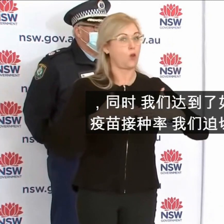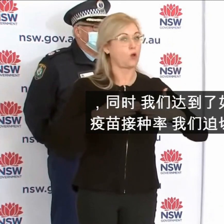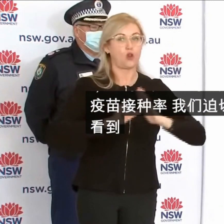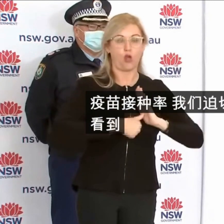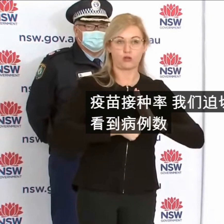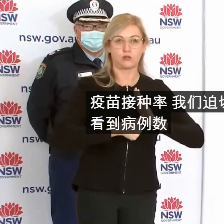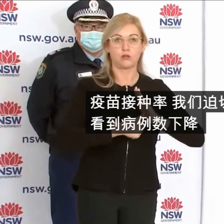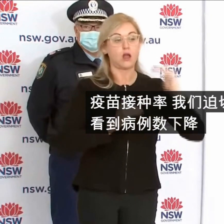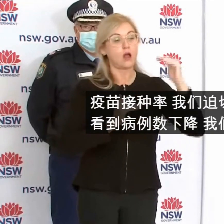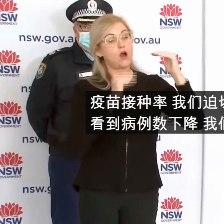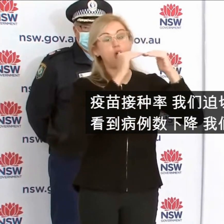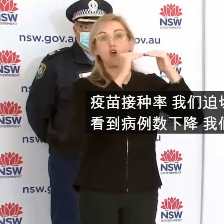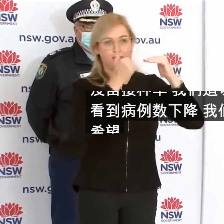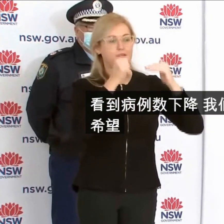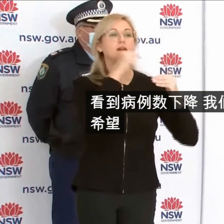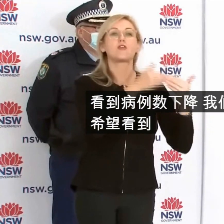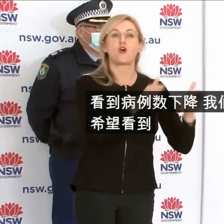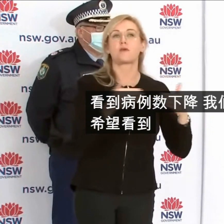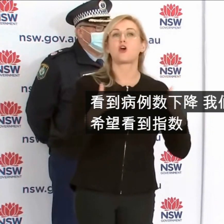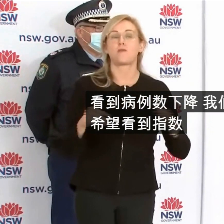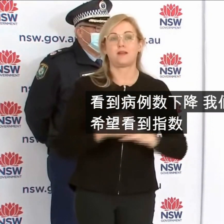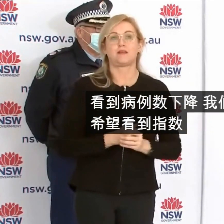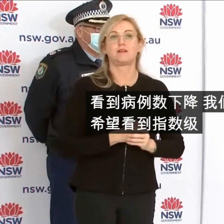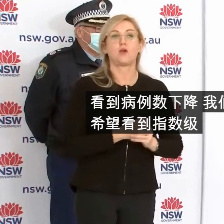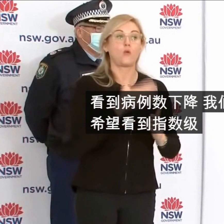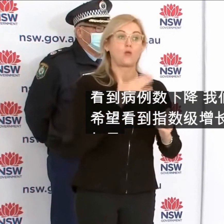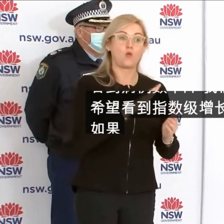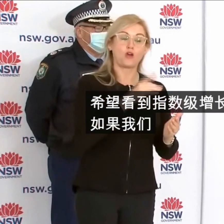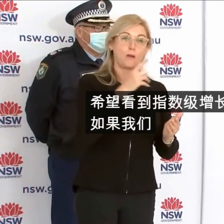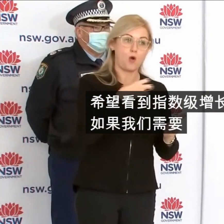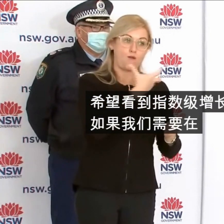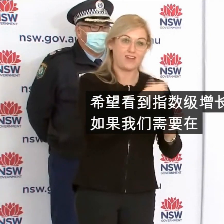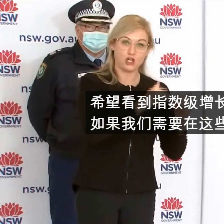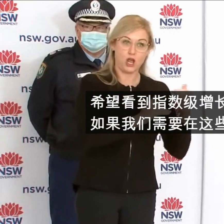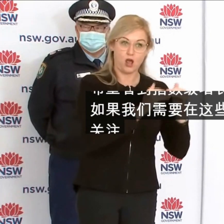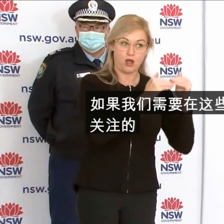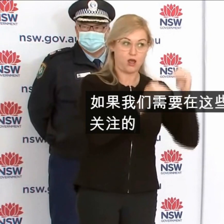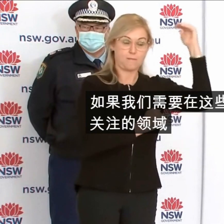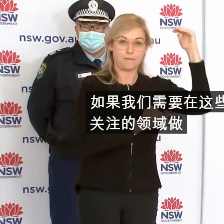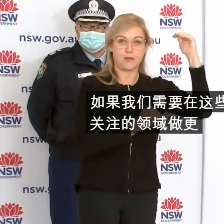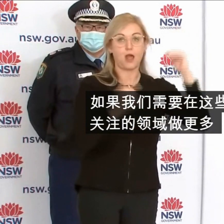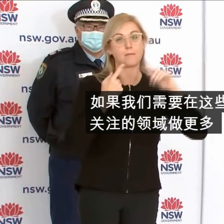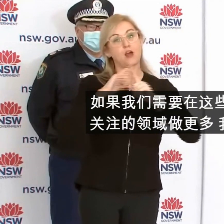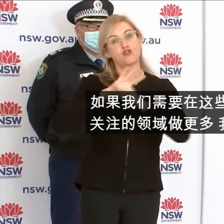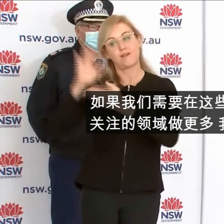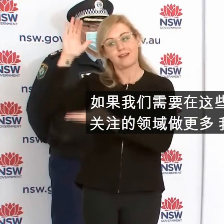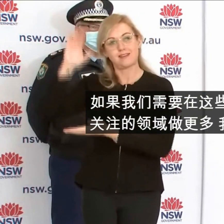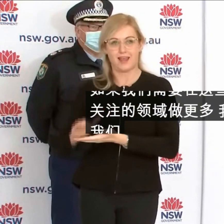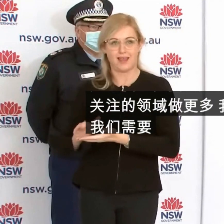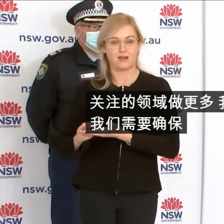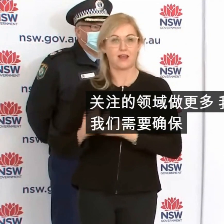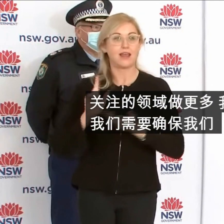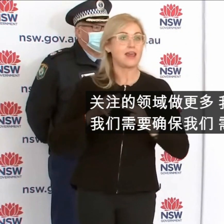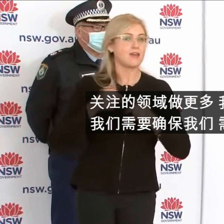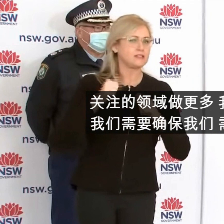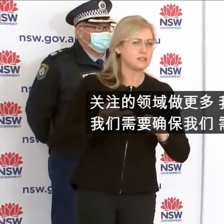we desperately want to see the case numbers come down. We don't want to see exponential growth. And if there's more we need to do in those areas of concern, of course we will.